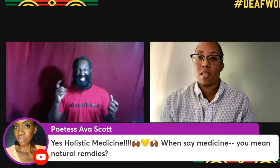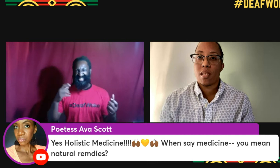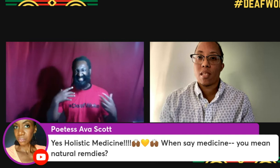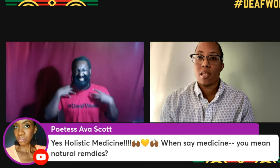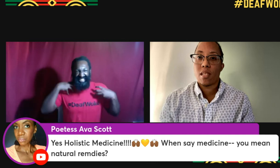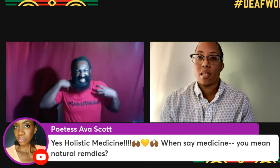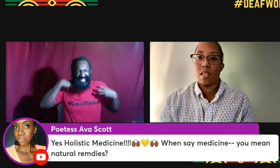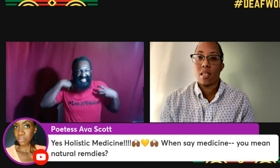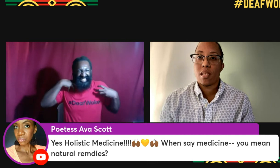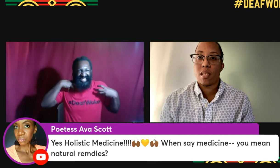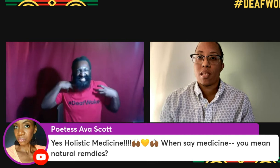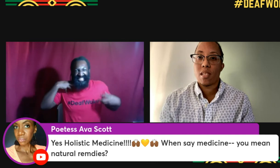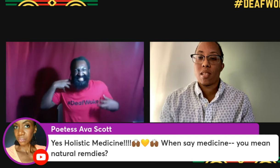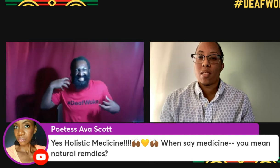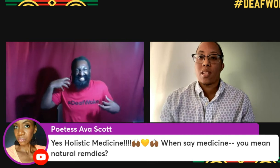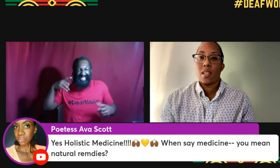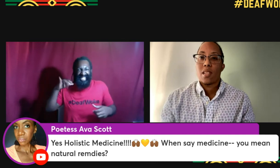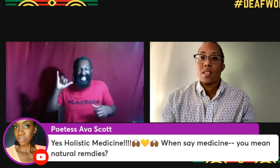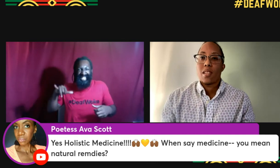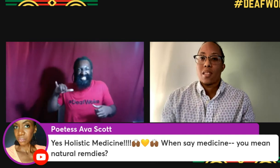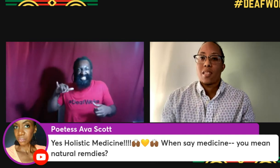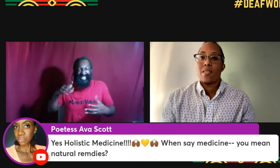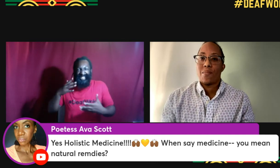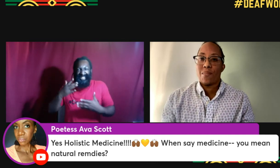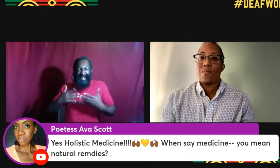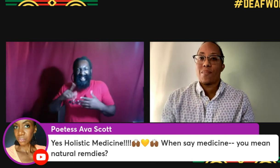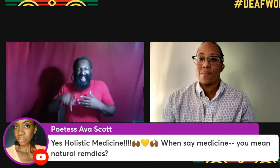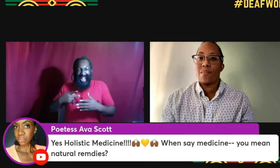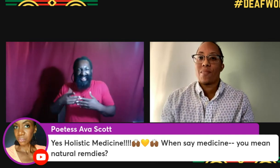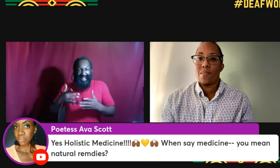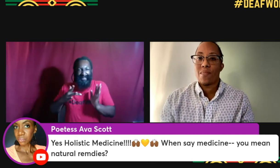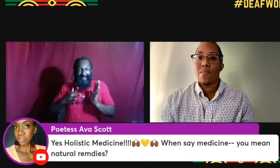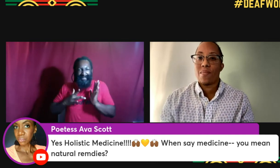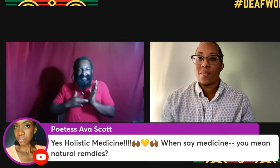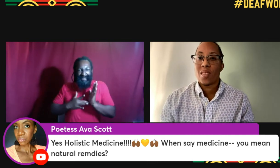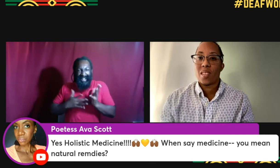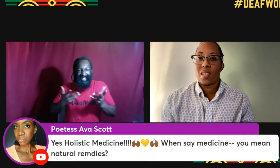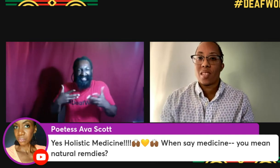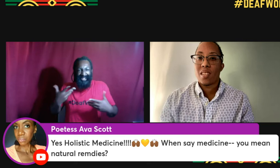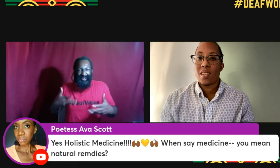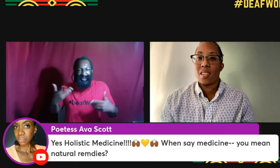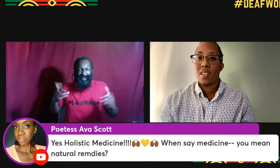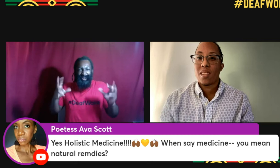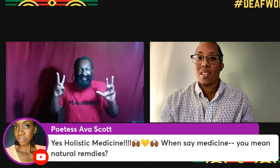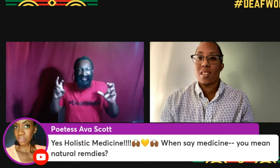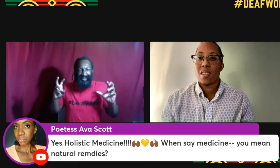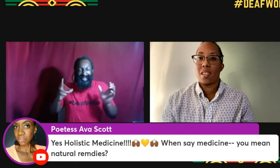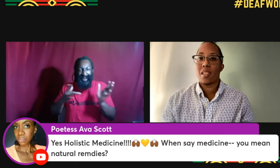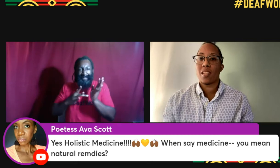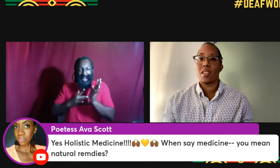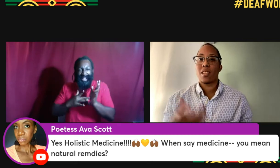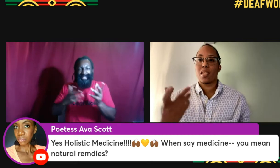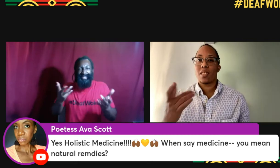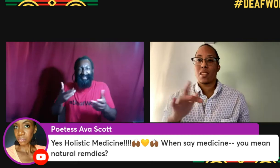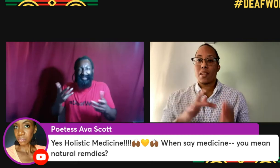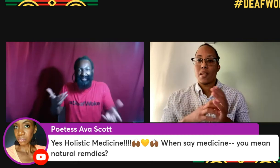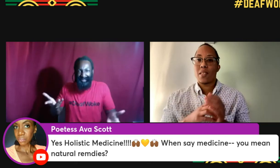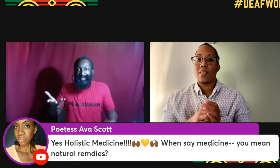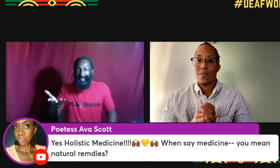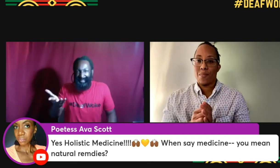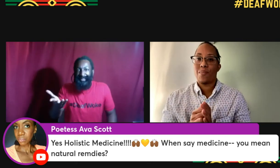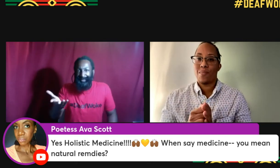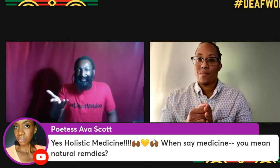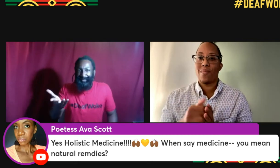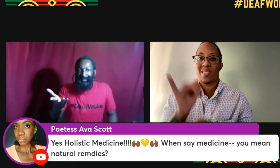You know, like the interpreters, you know, you get those strains in the top shoulders and you're like, ah, I need